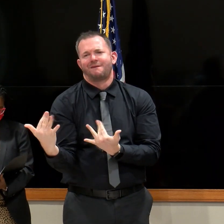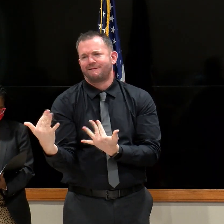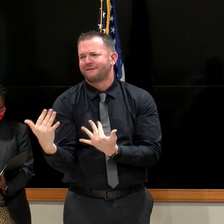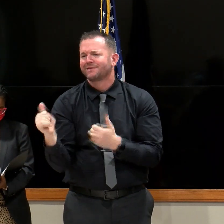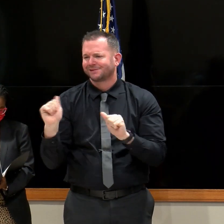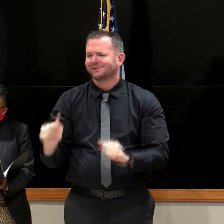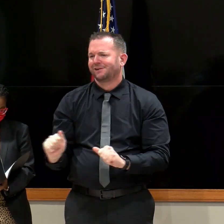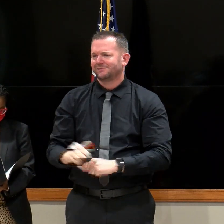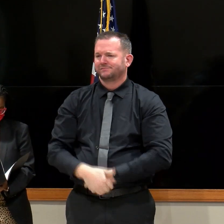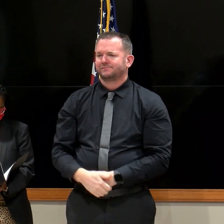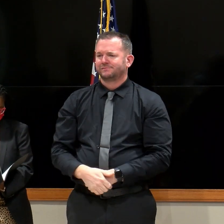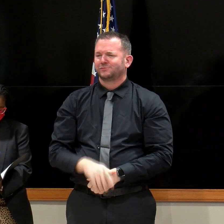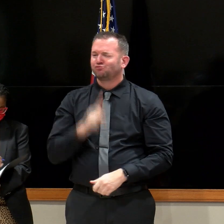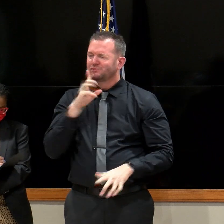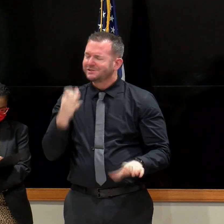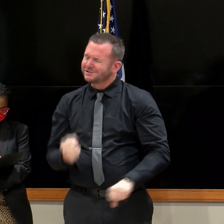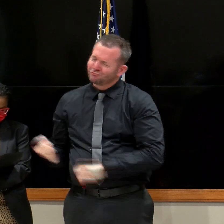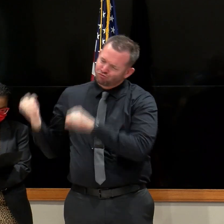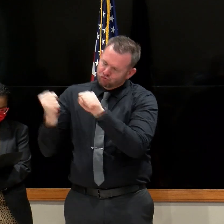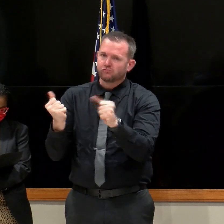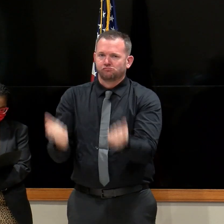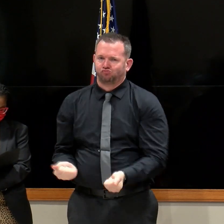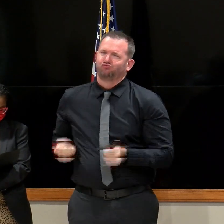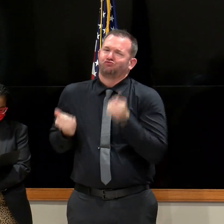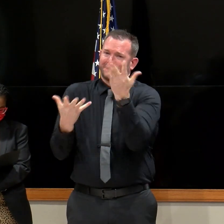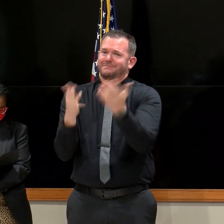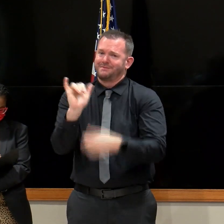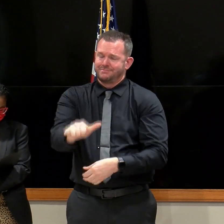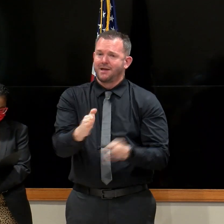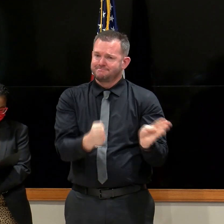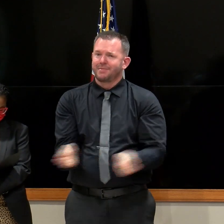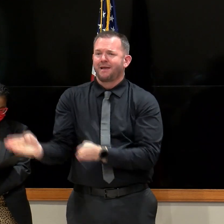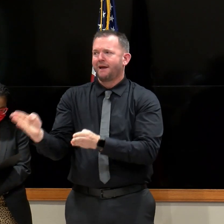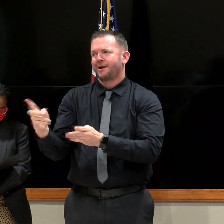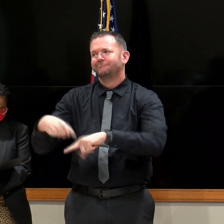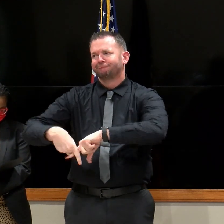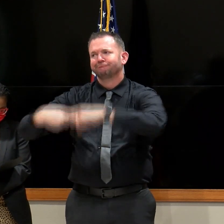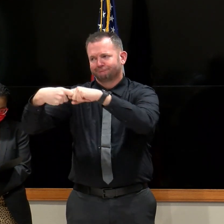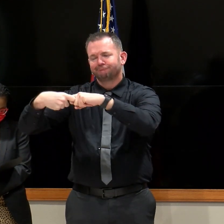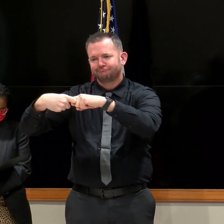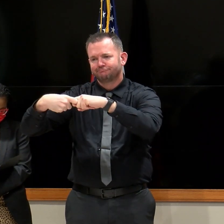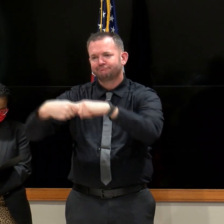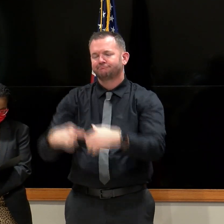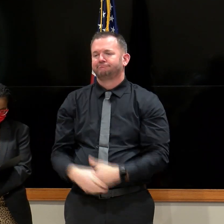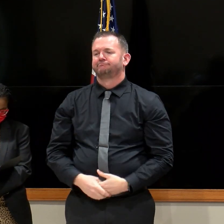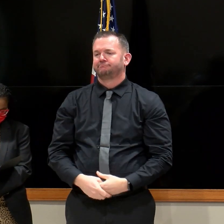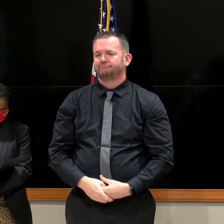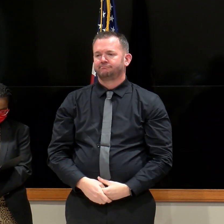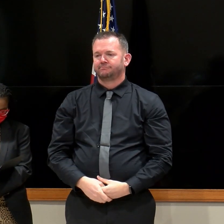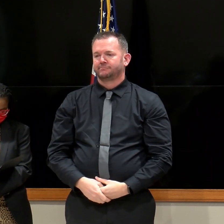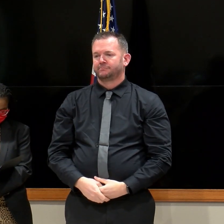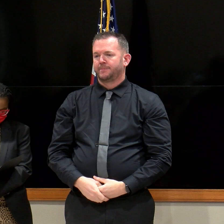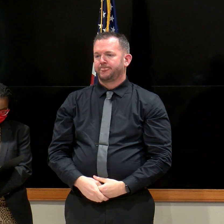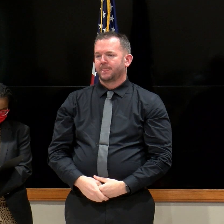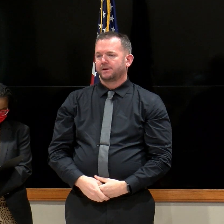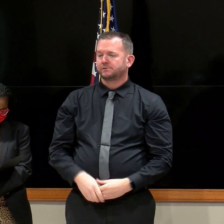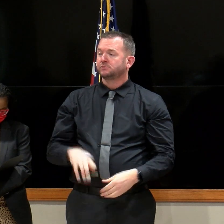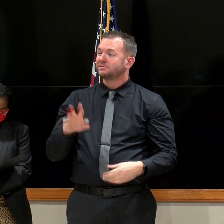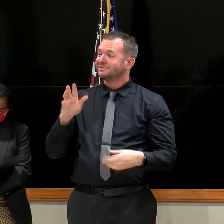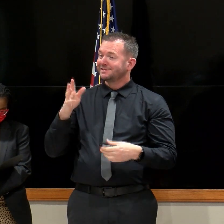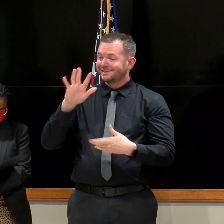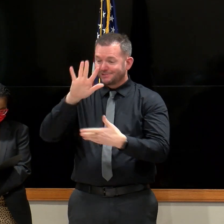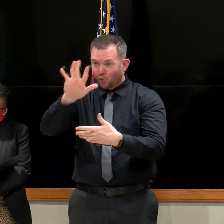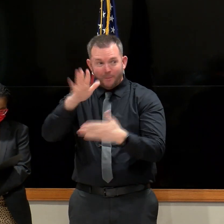strongest of ways not to do that this year, to reschedule those plans